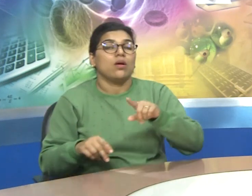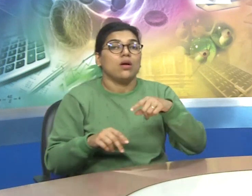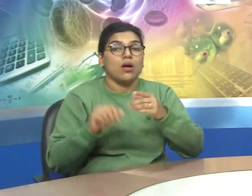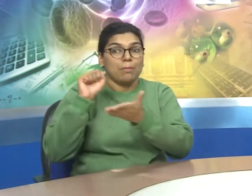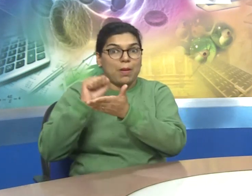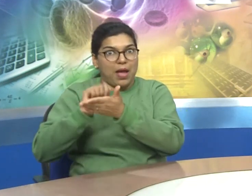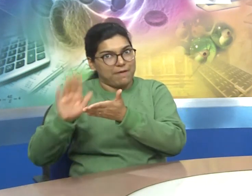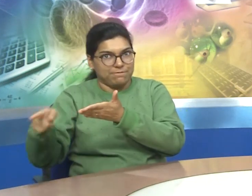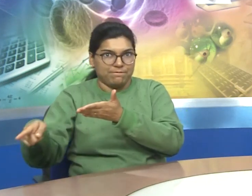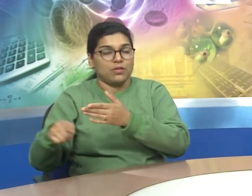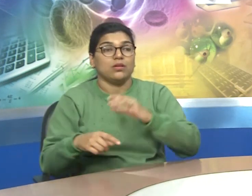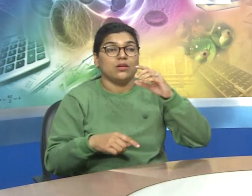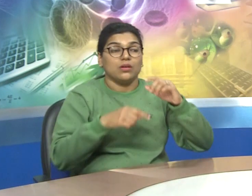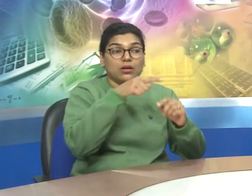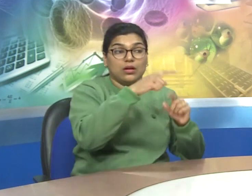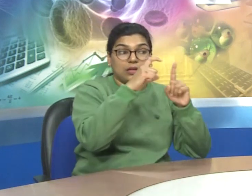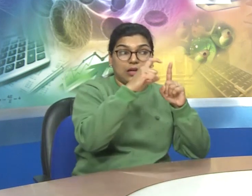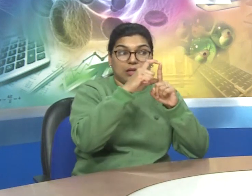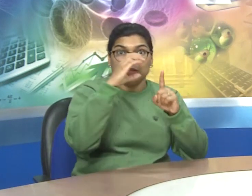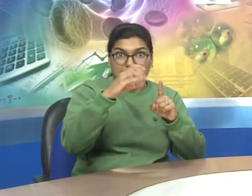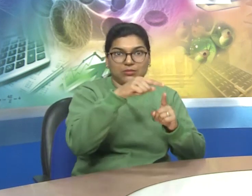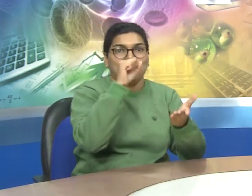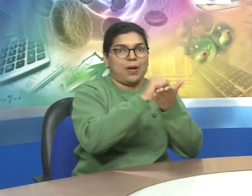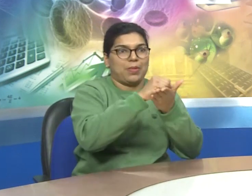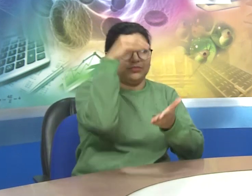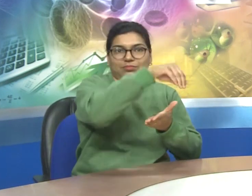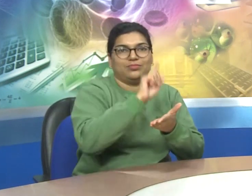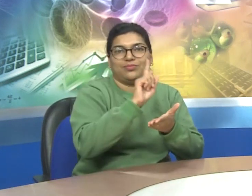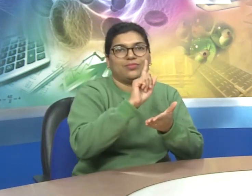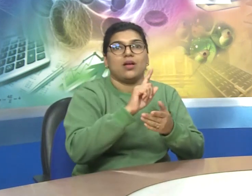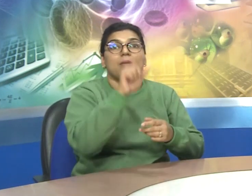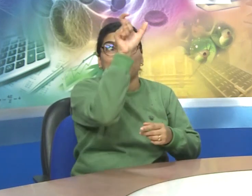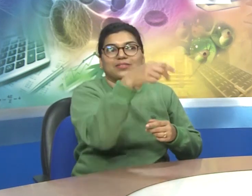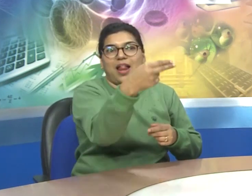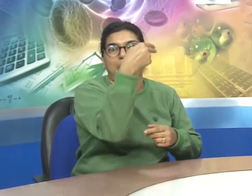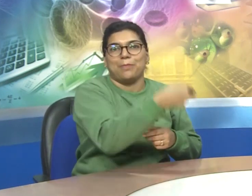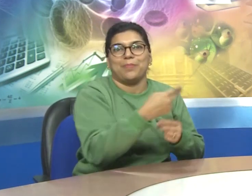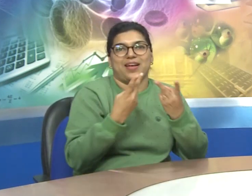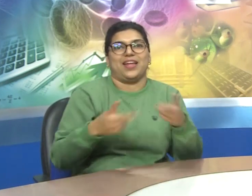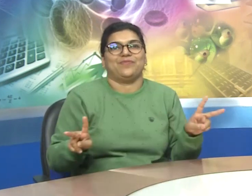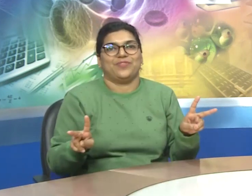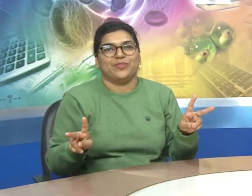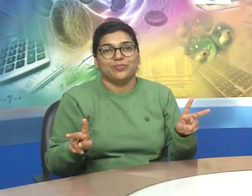The first one is DDC, it is international, and this CC is the Indian method.